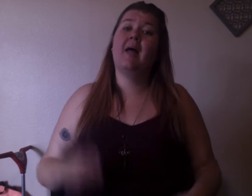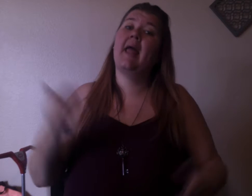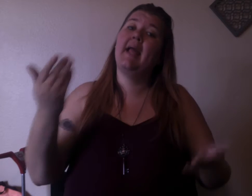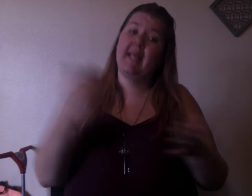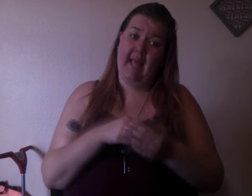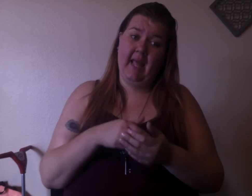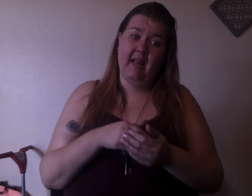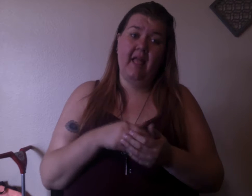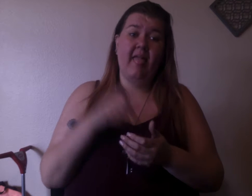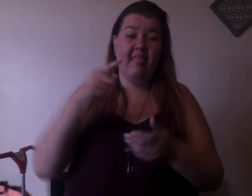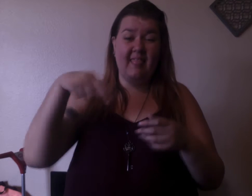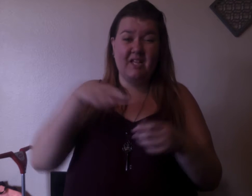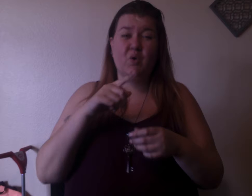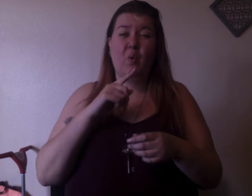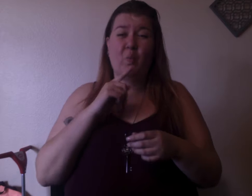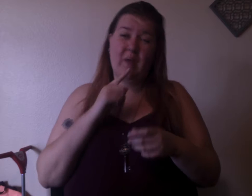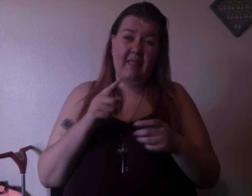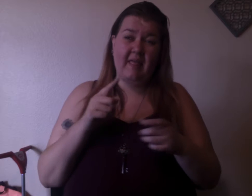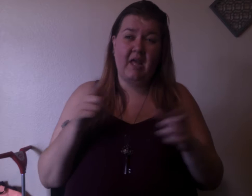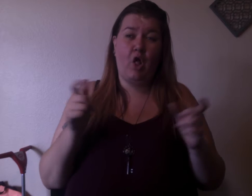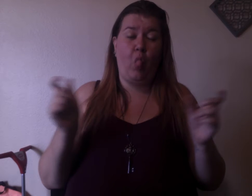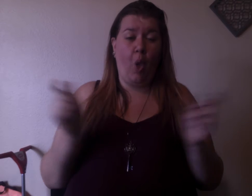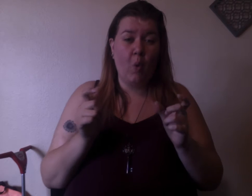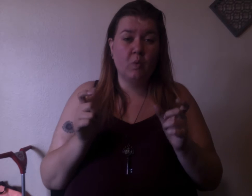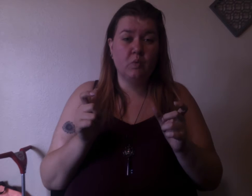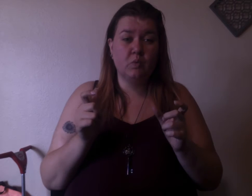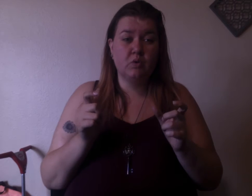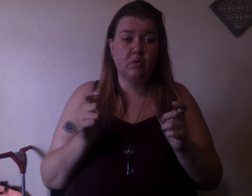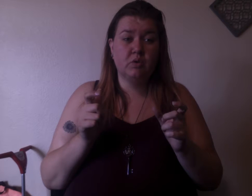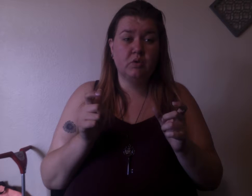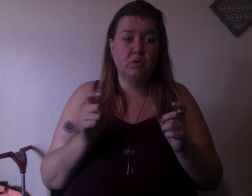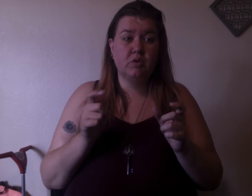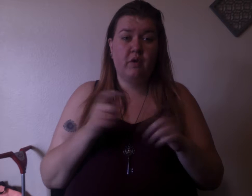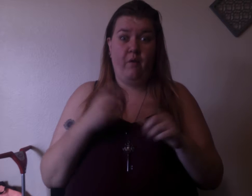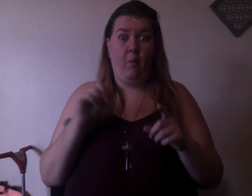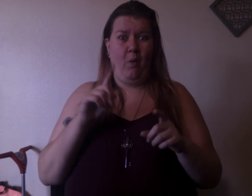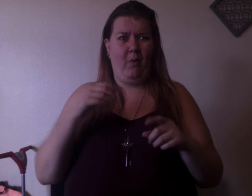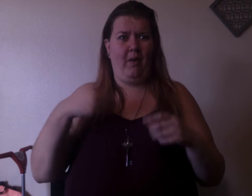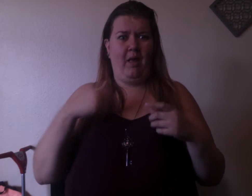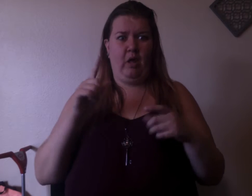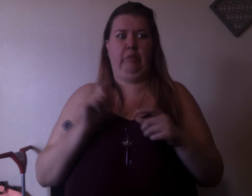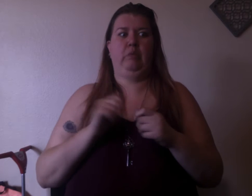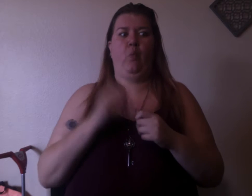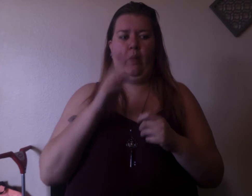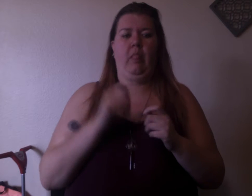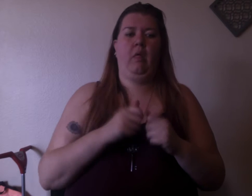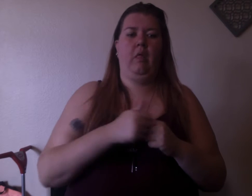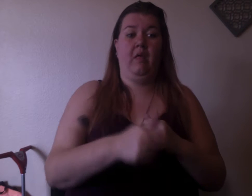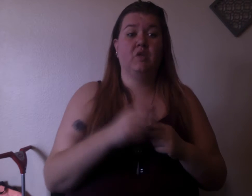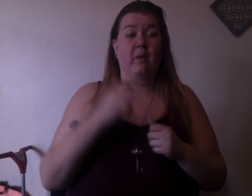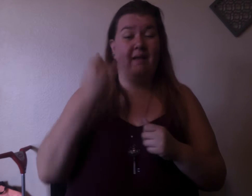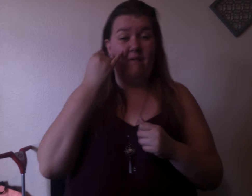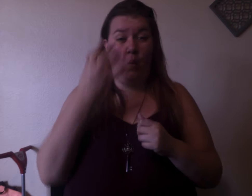relatively close compared to where we're about to go. Because if we want to get to the nearest star, so remember, the sun